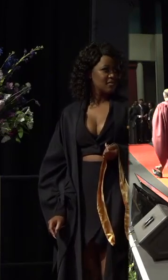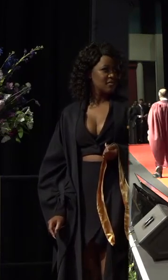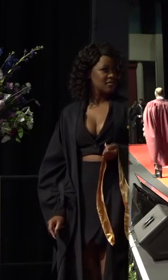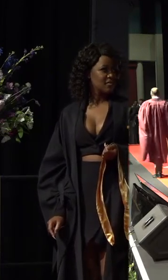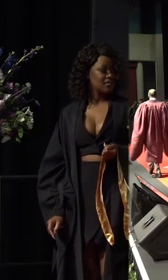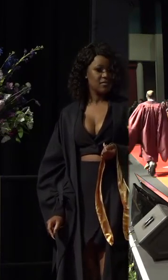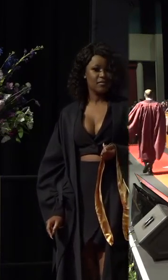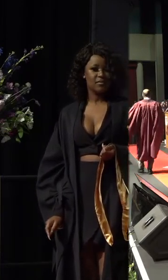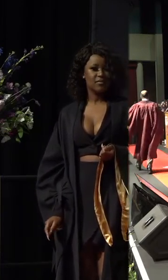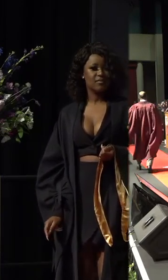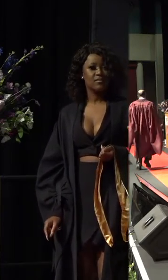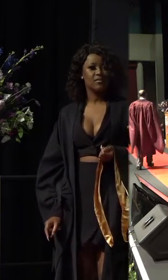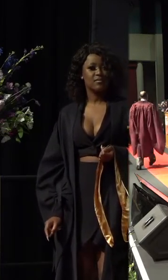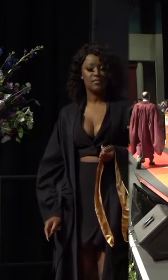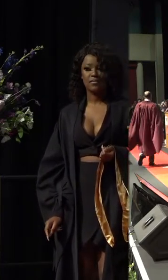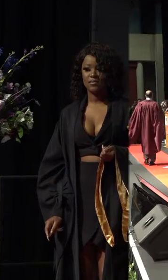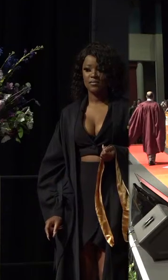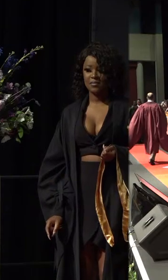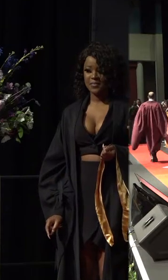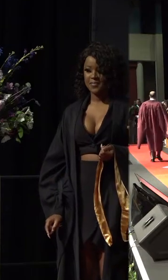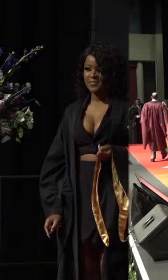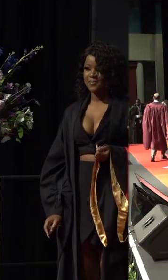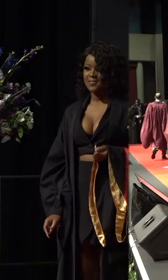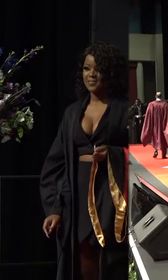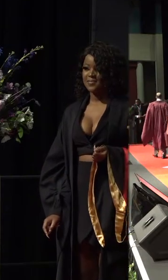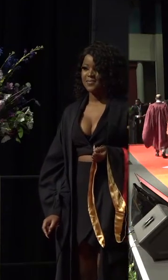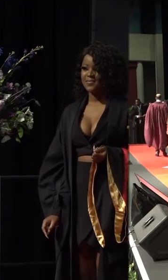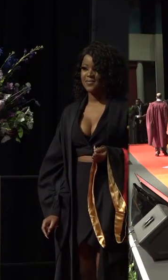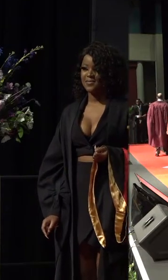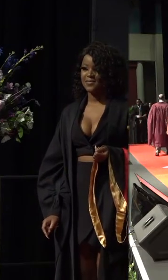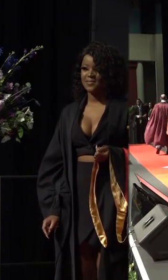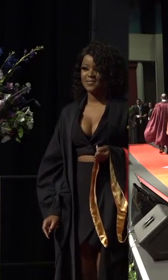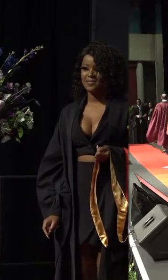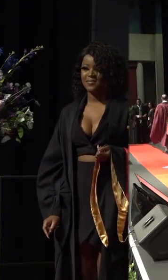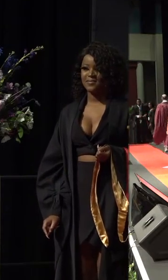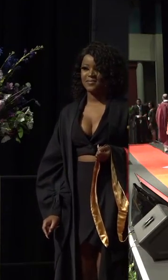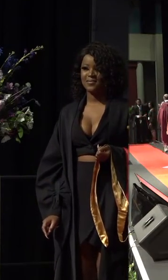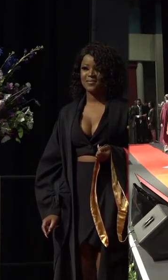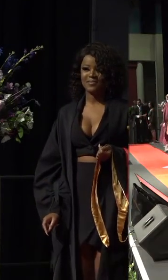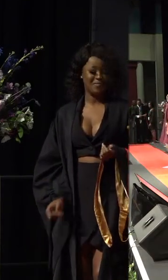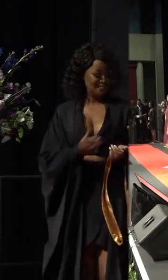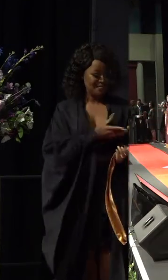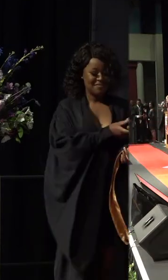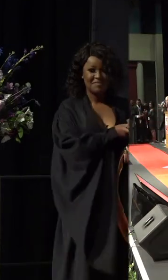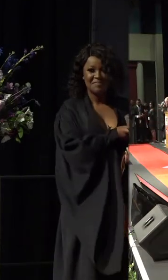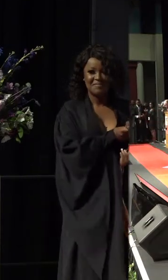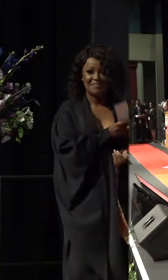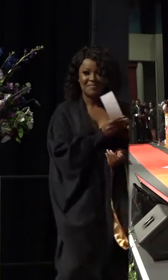Graduates, thank you. Zandile, Precious, Kunene.